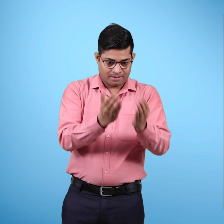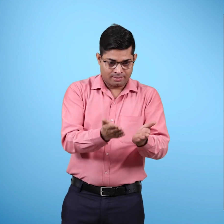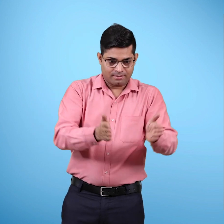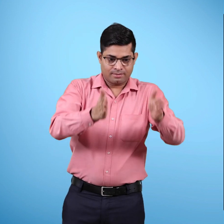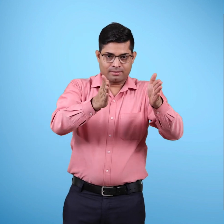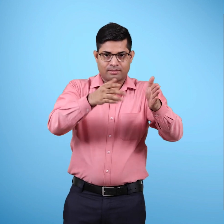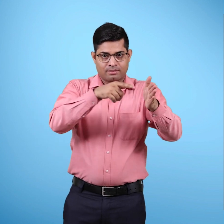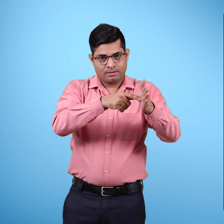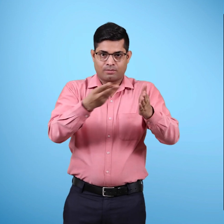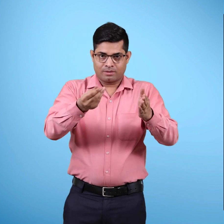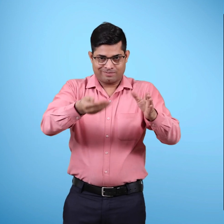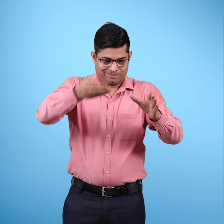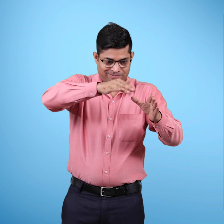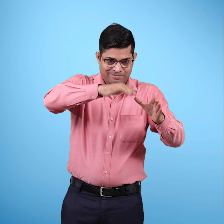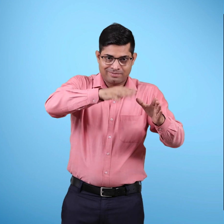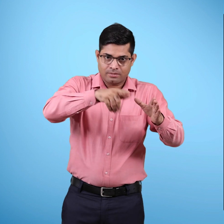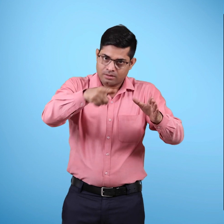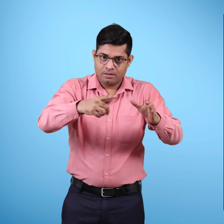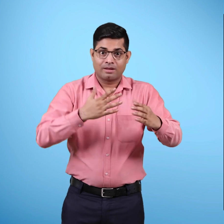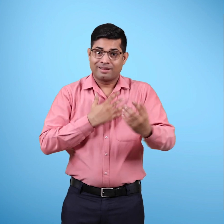and plant it in pot B.